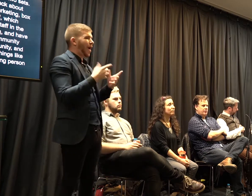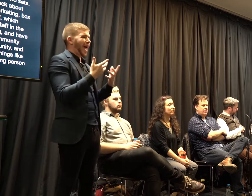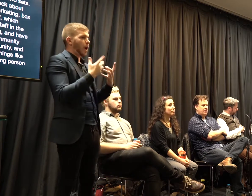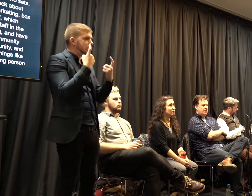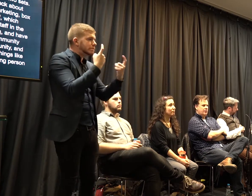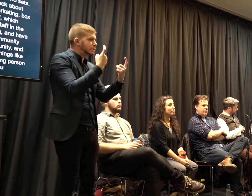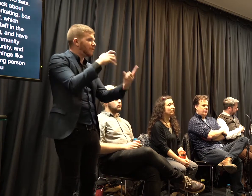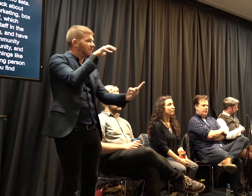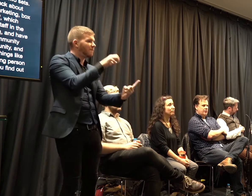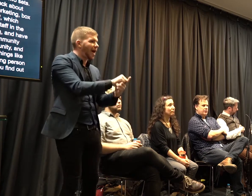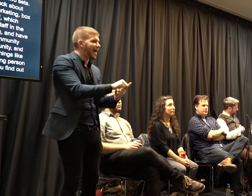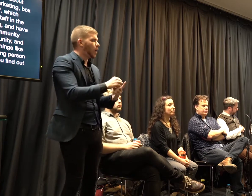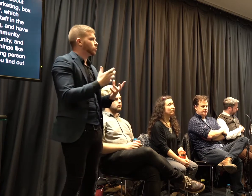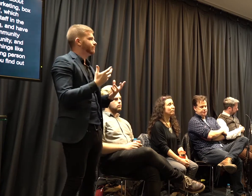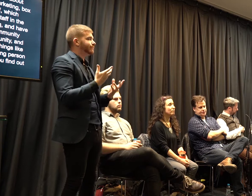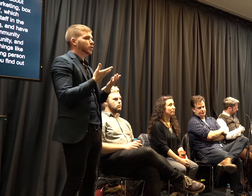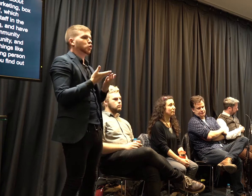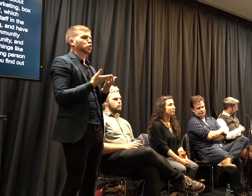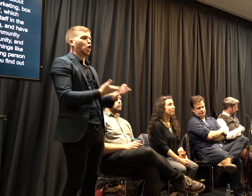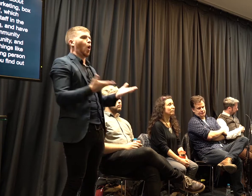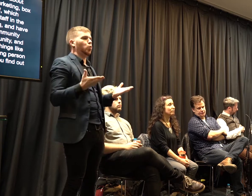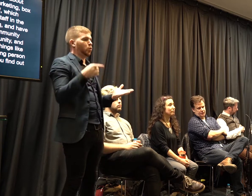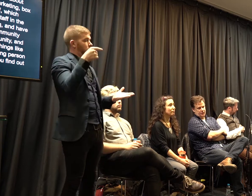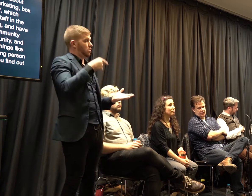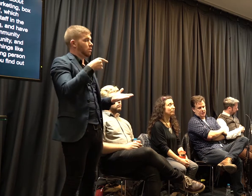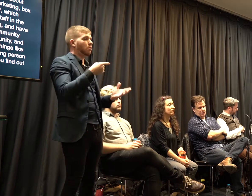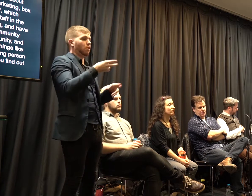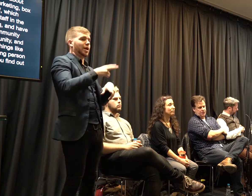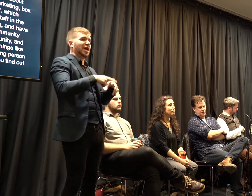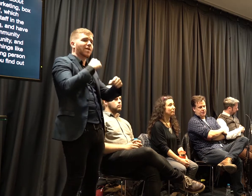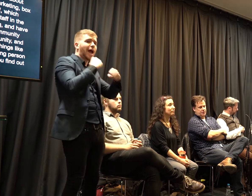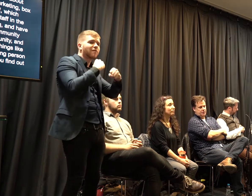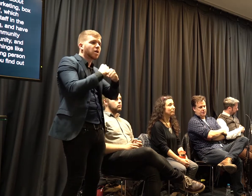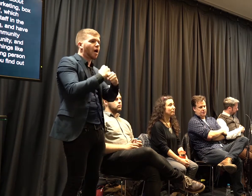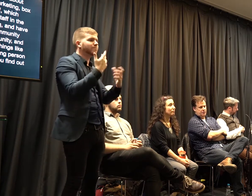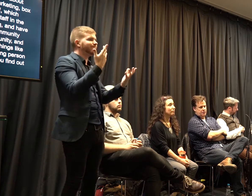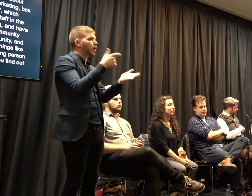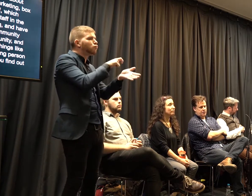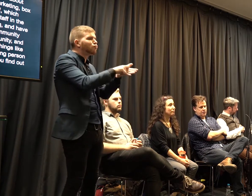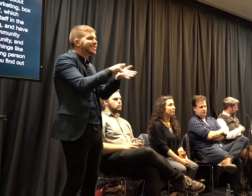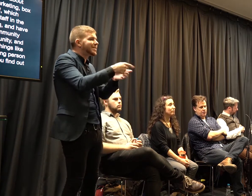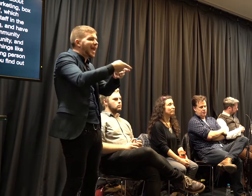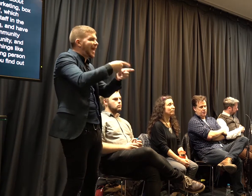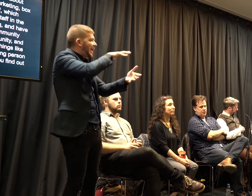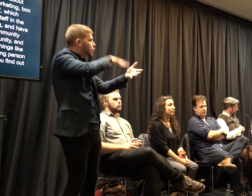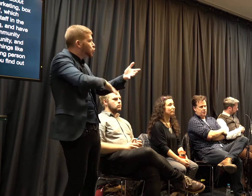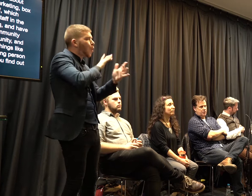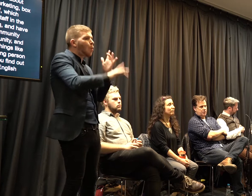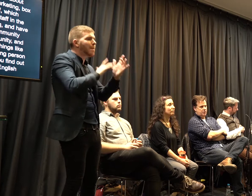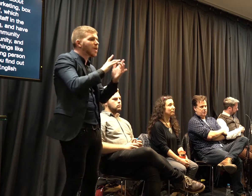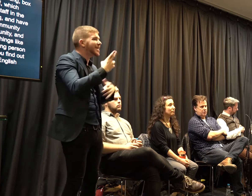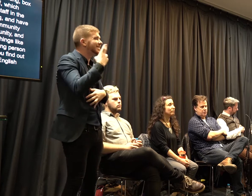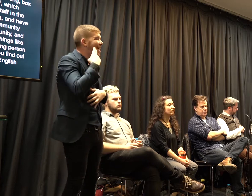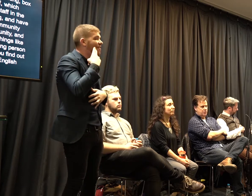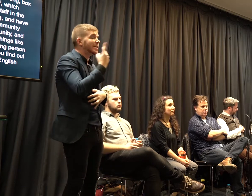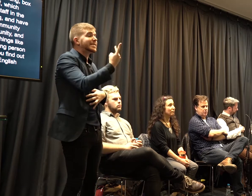about a show if it's advertised on a written English website that as a deaf person you don't